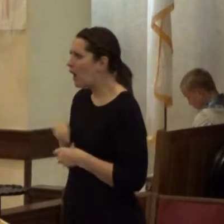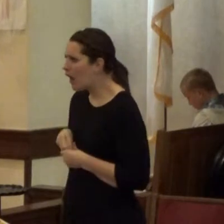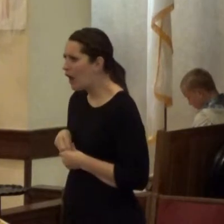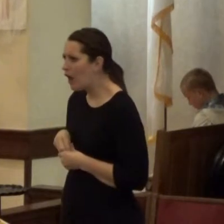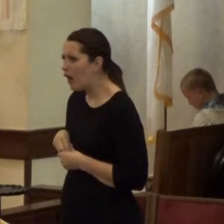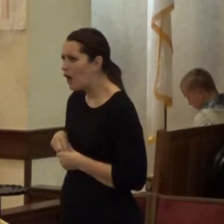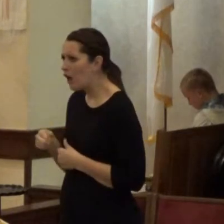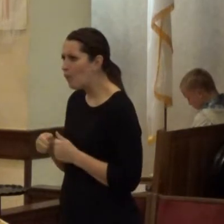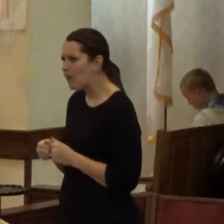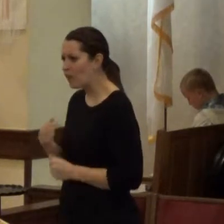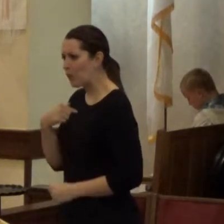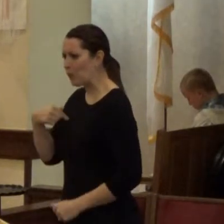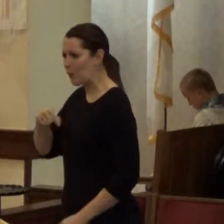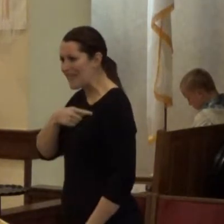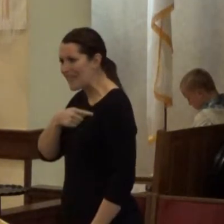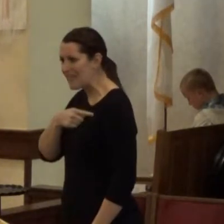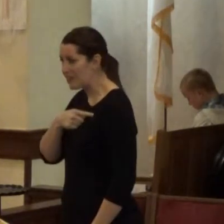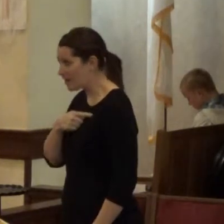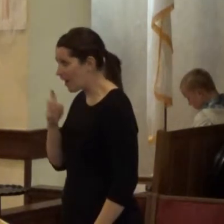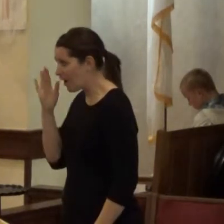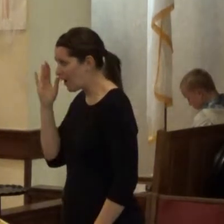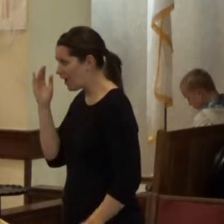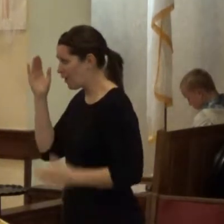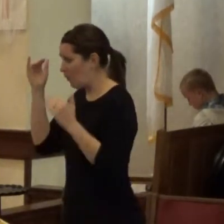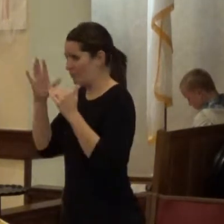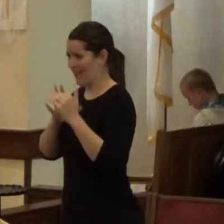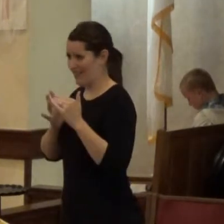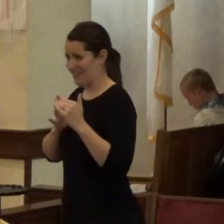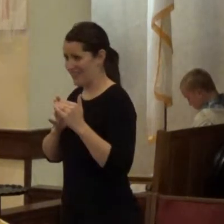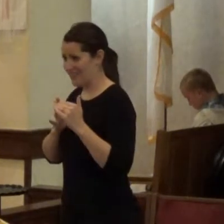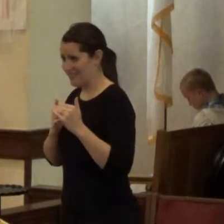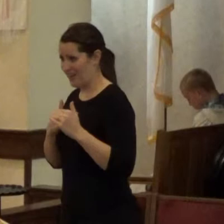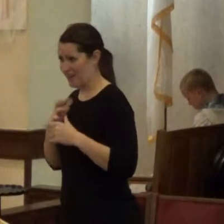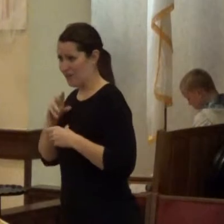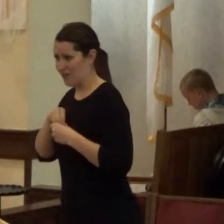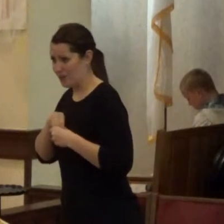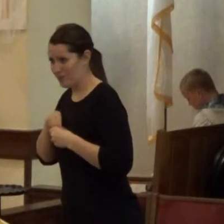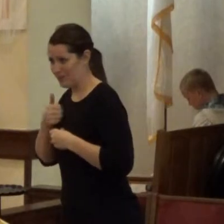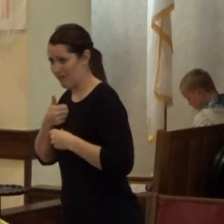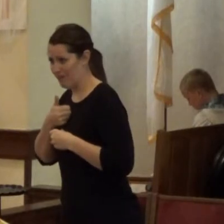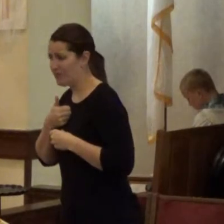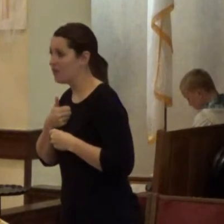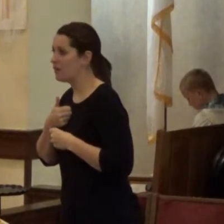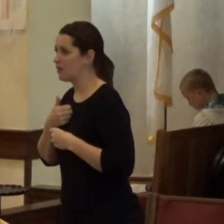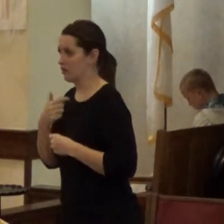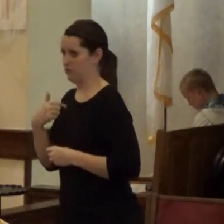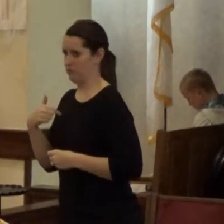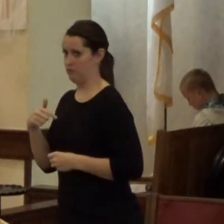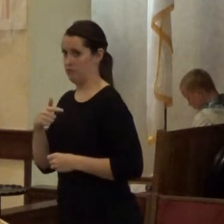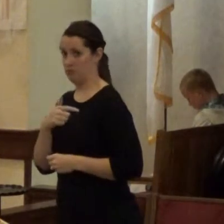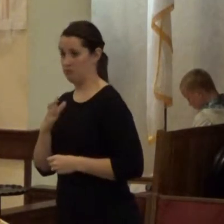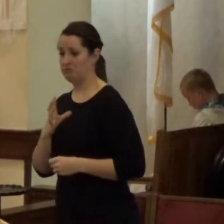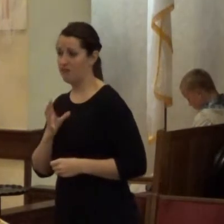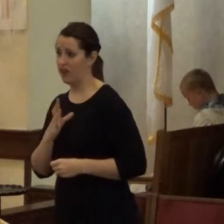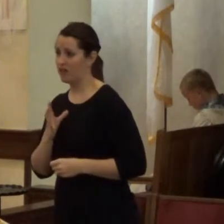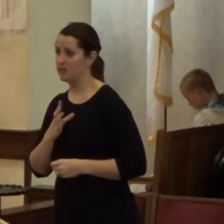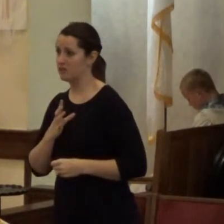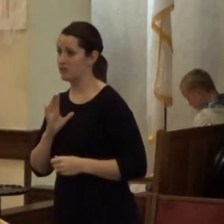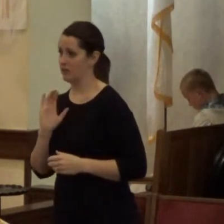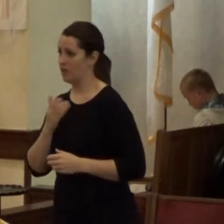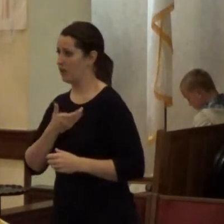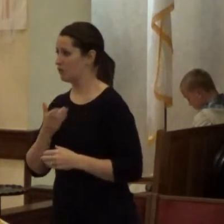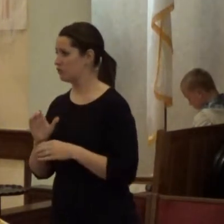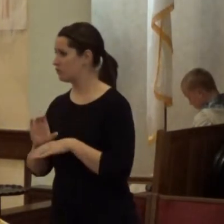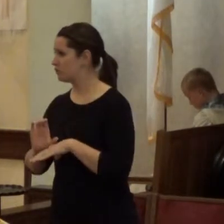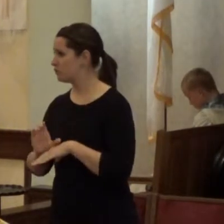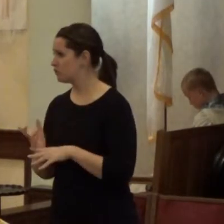now. I hope that's okay. So I say, well, we're doing fine at our